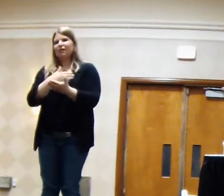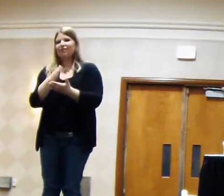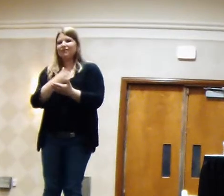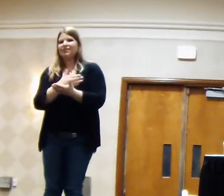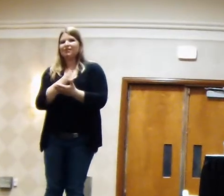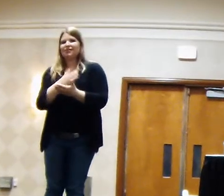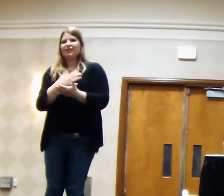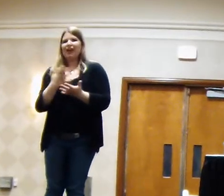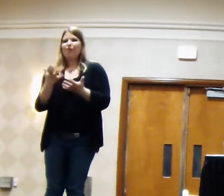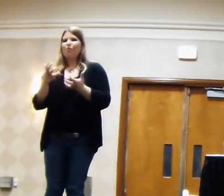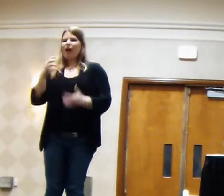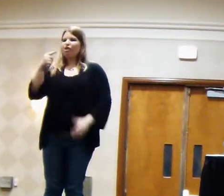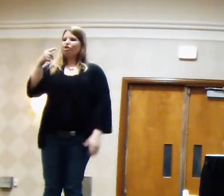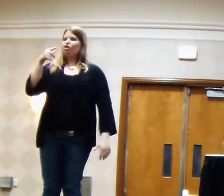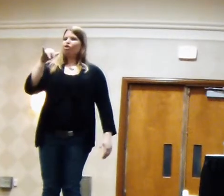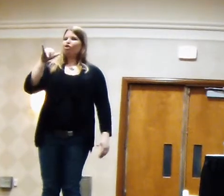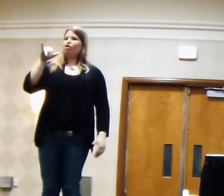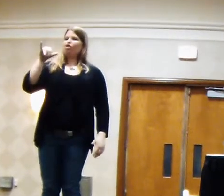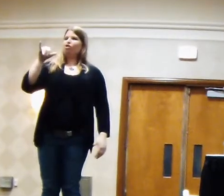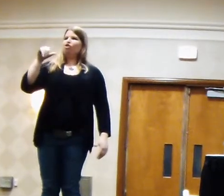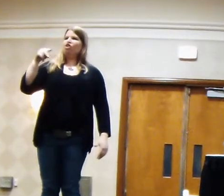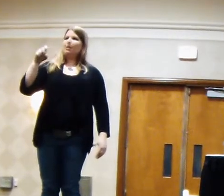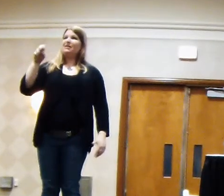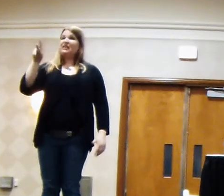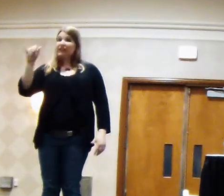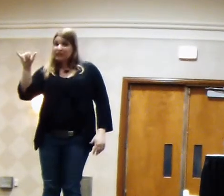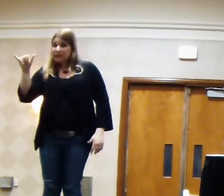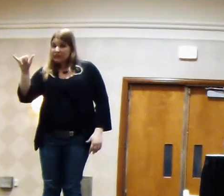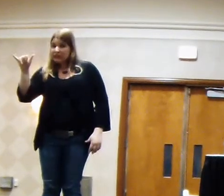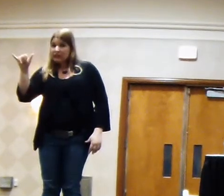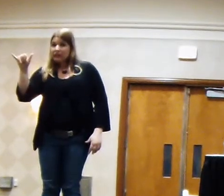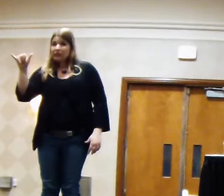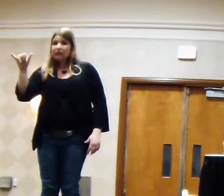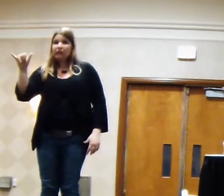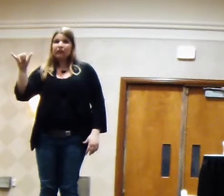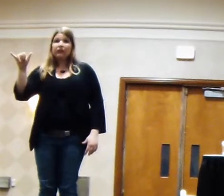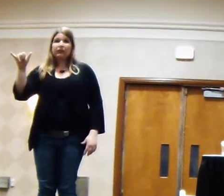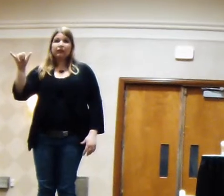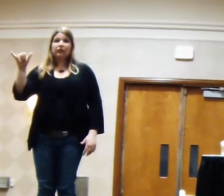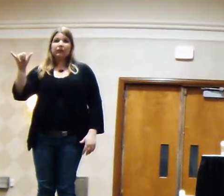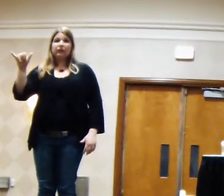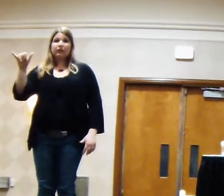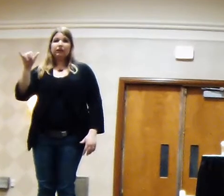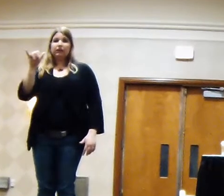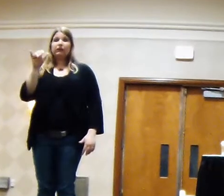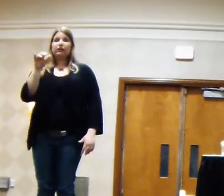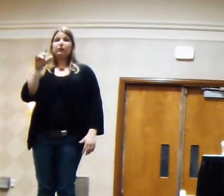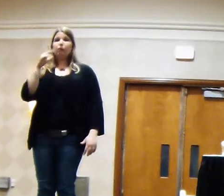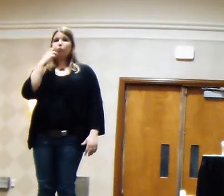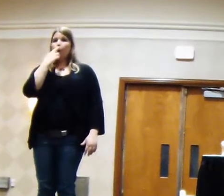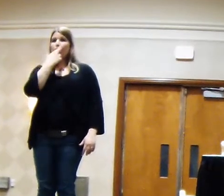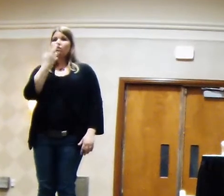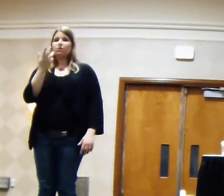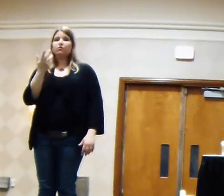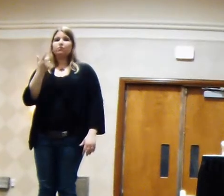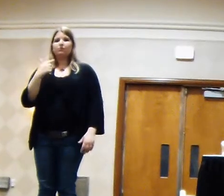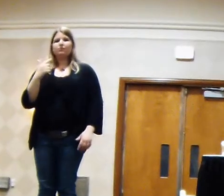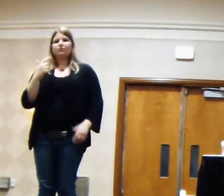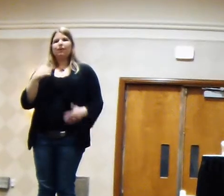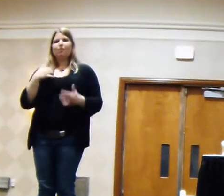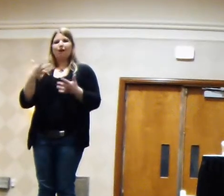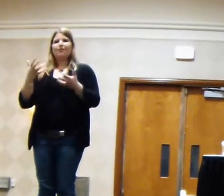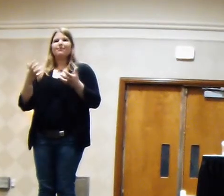like to play Gypsy in that. I'd love to play Mama Rose and Gypsy. That's the main one I think